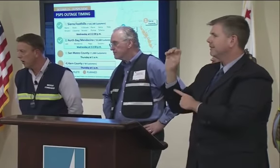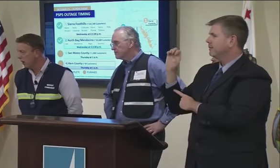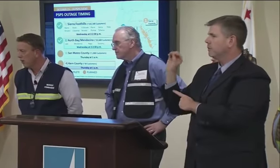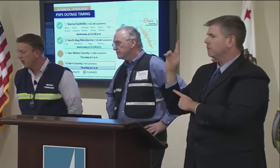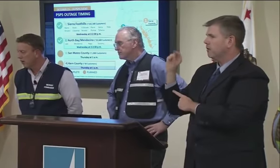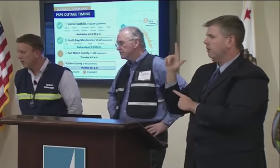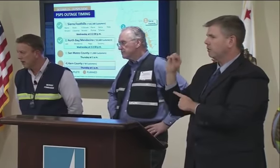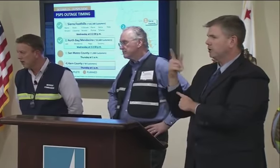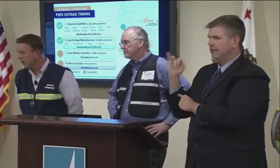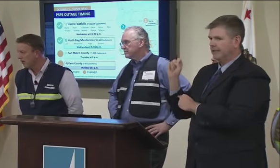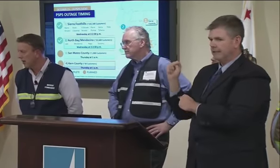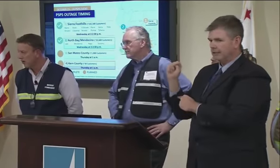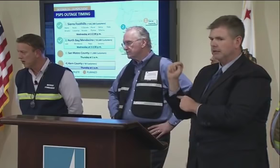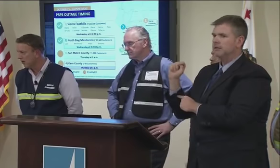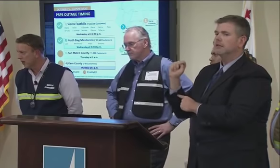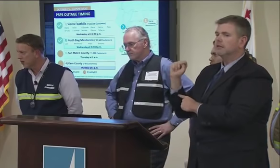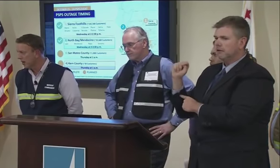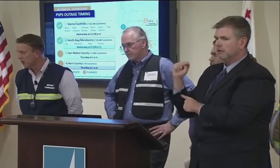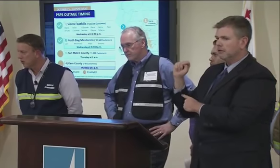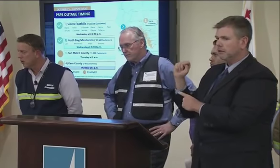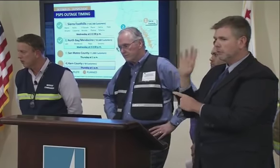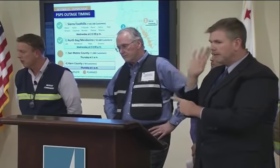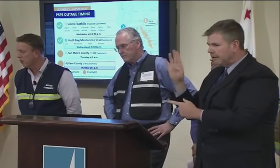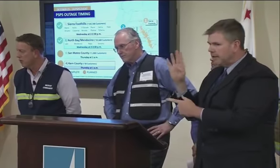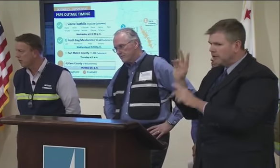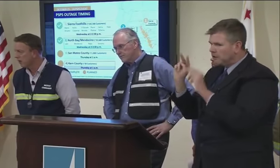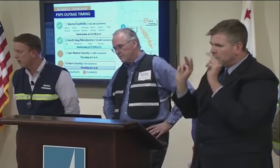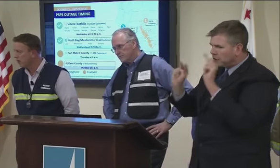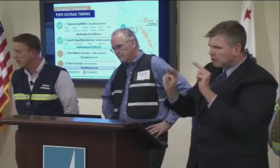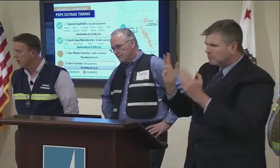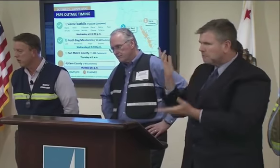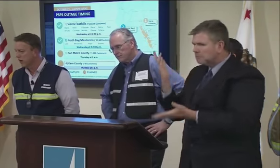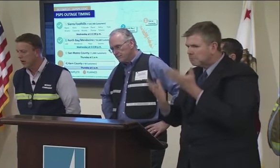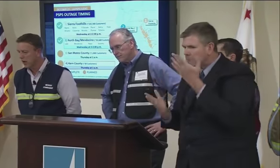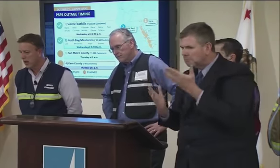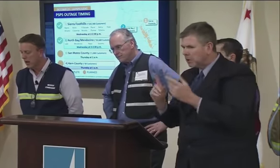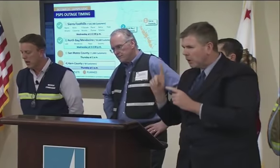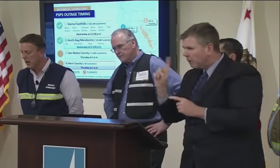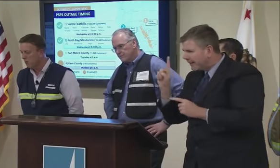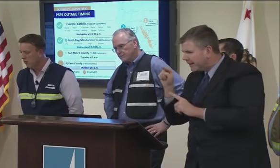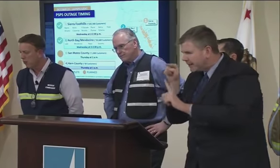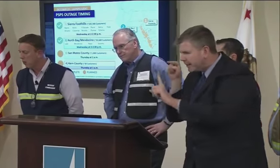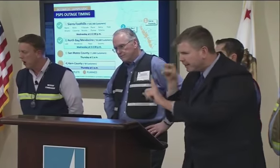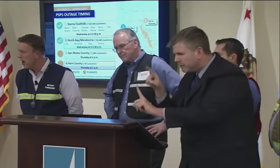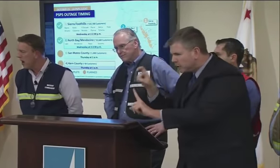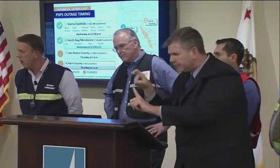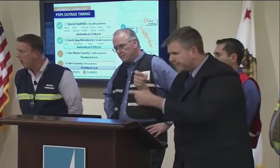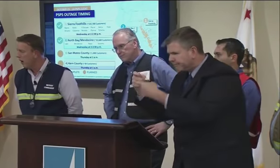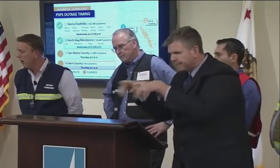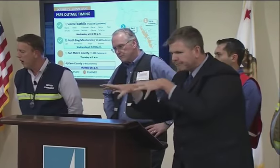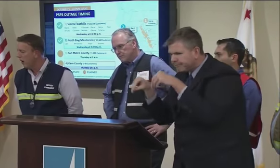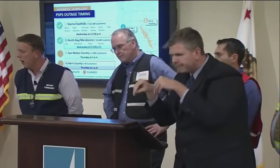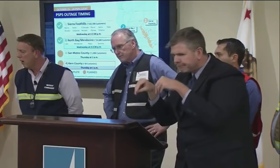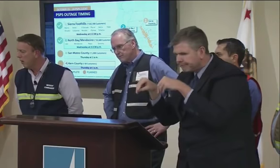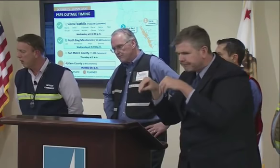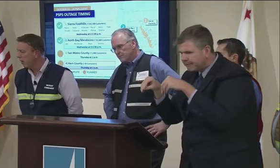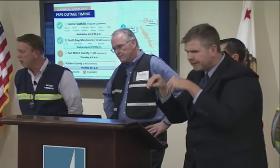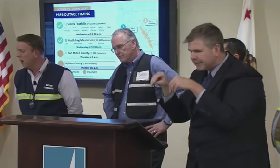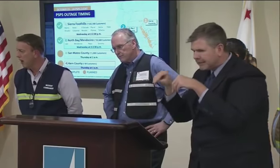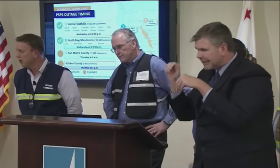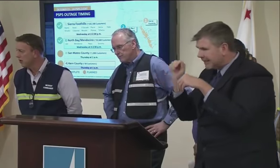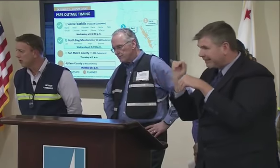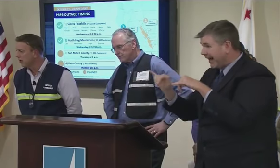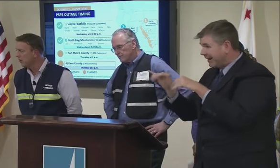for segmentation and sectionalization opportunities that we've discussed previously. So right now,